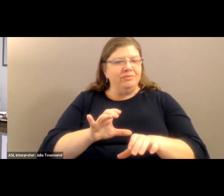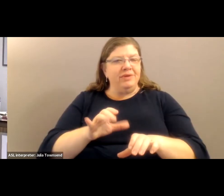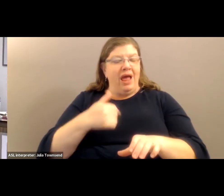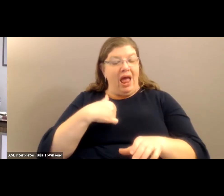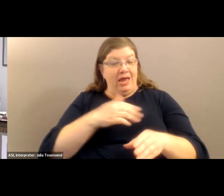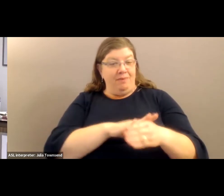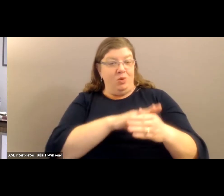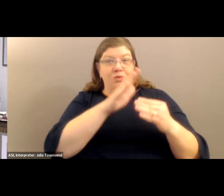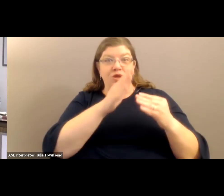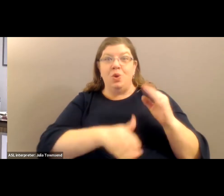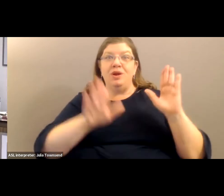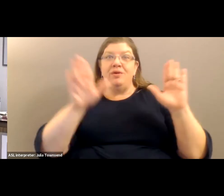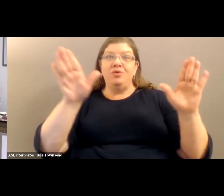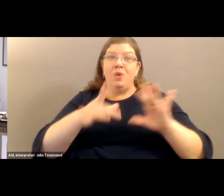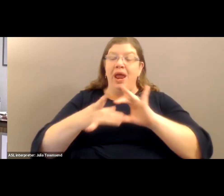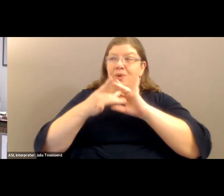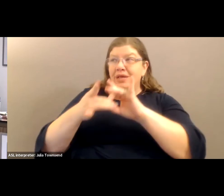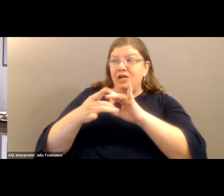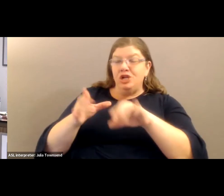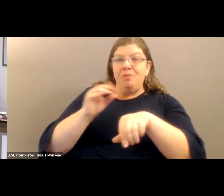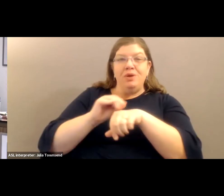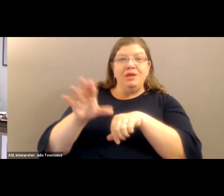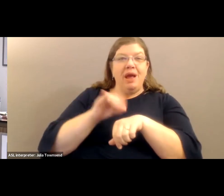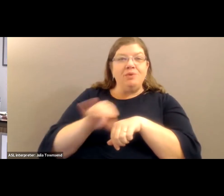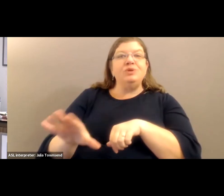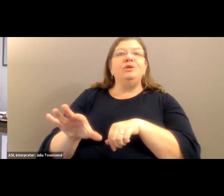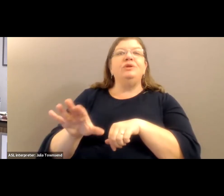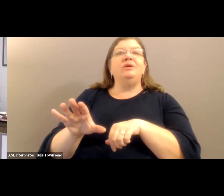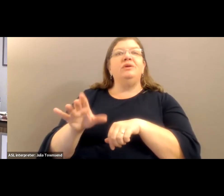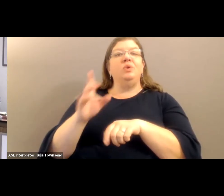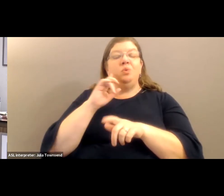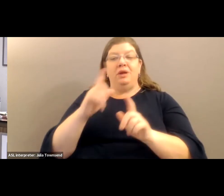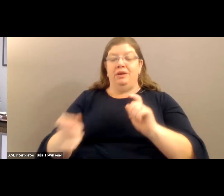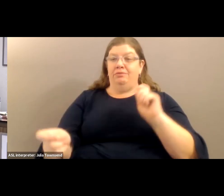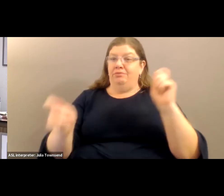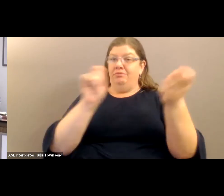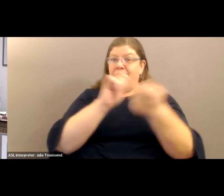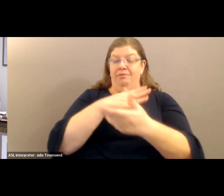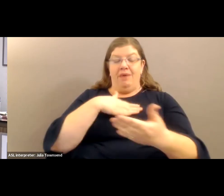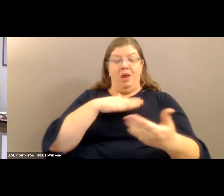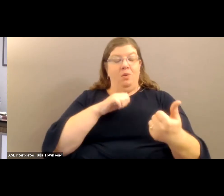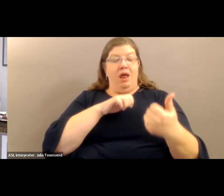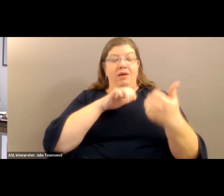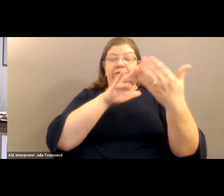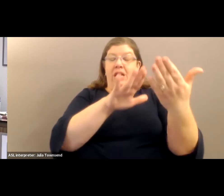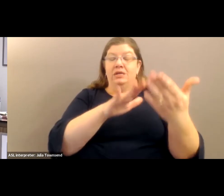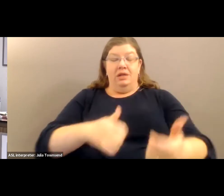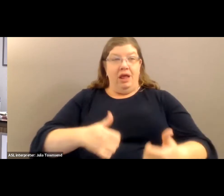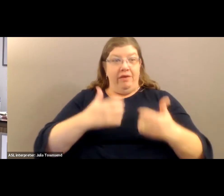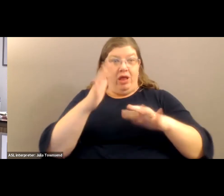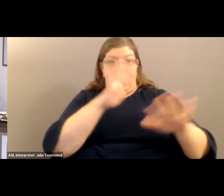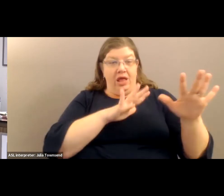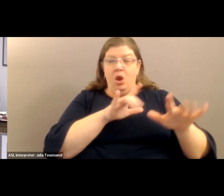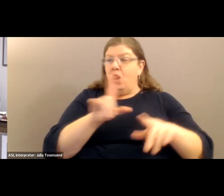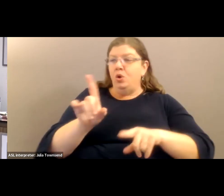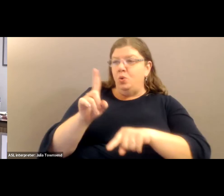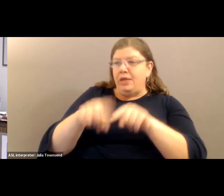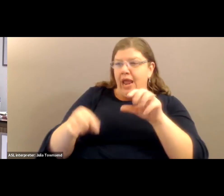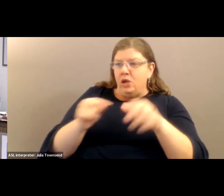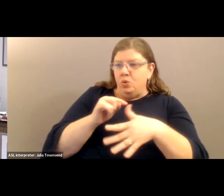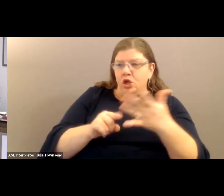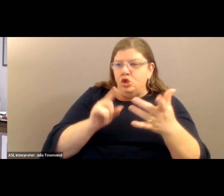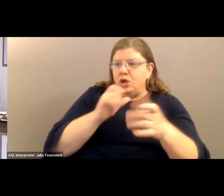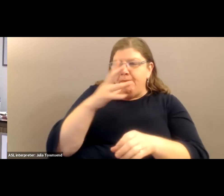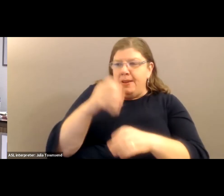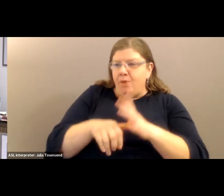result of a great relationship with a counselor who turned when I was facing like, you can't do this, you shouldn't be a part of